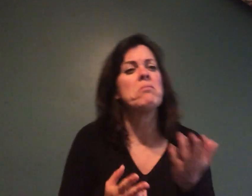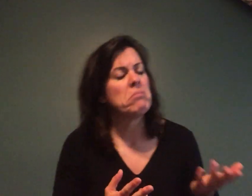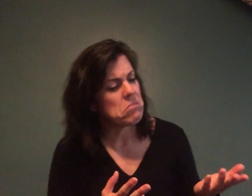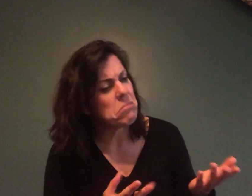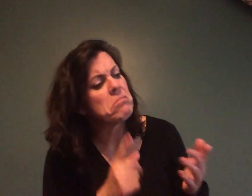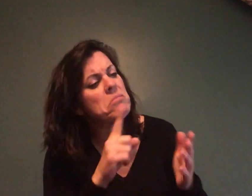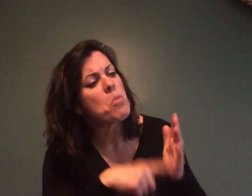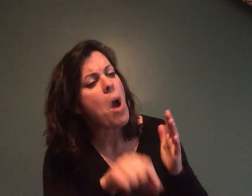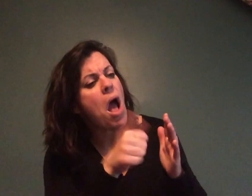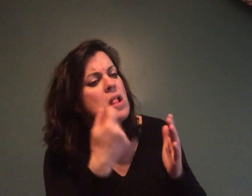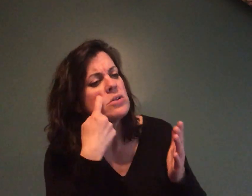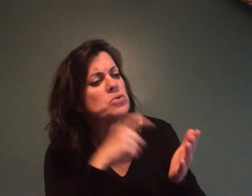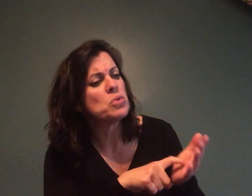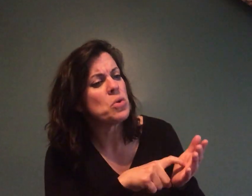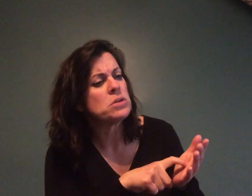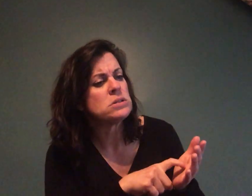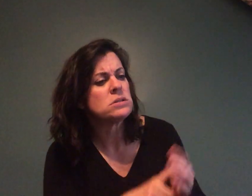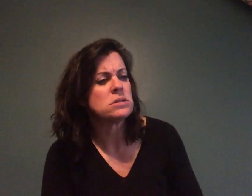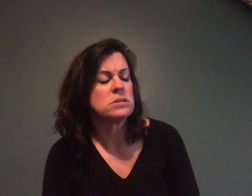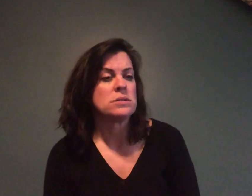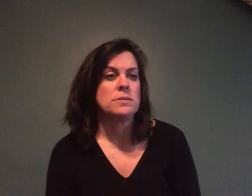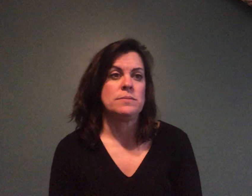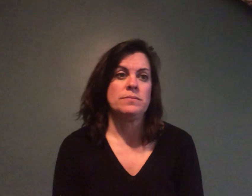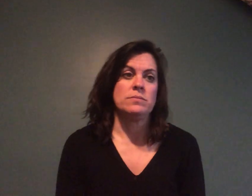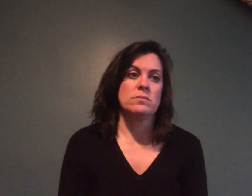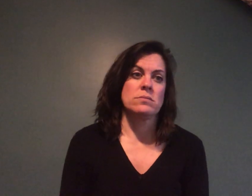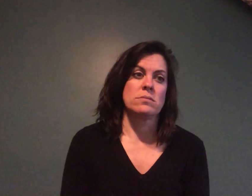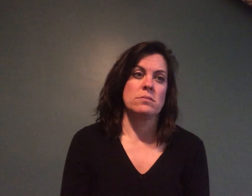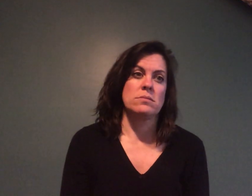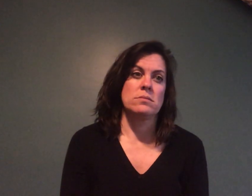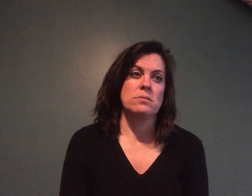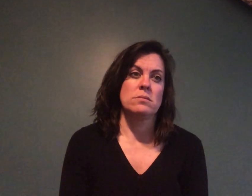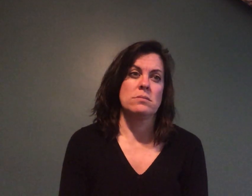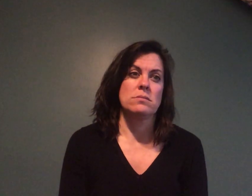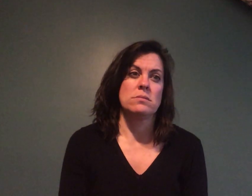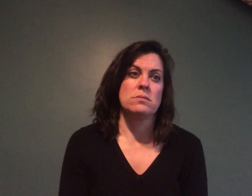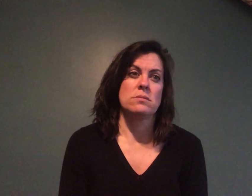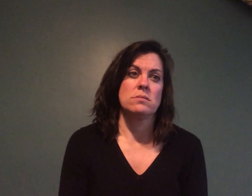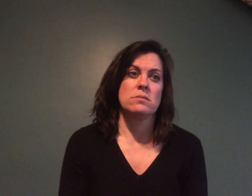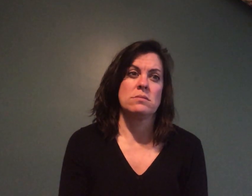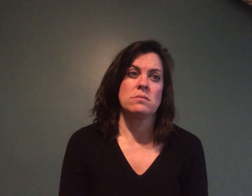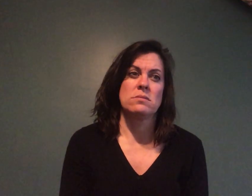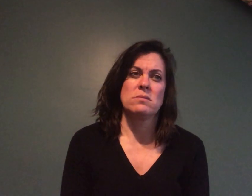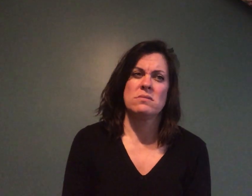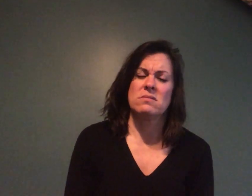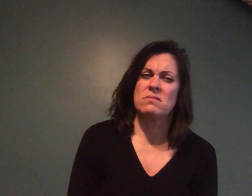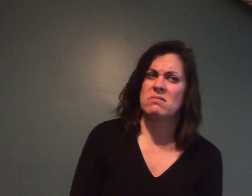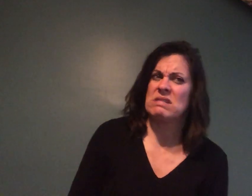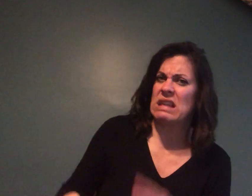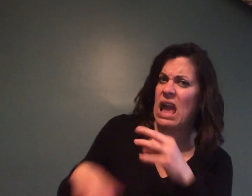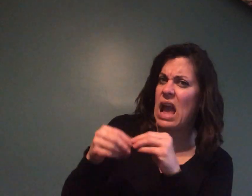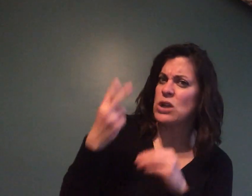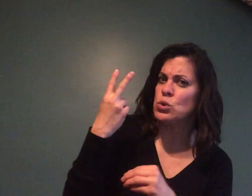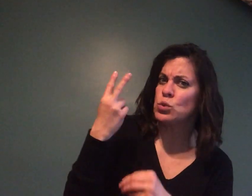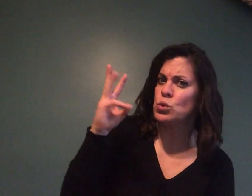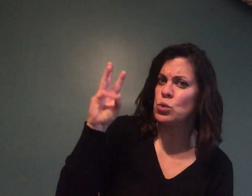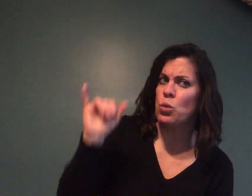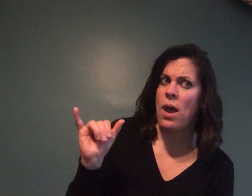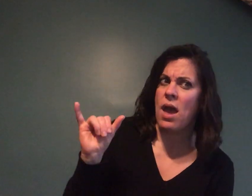And they put it two-way. Okay, people, this is the female. This is the female. So they took the